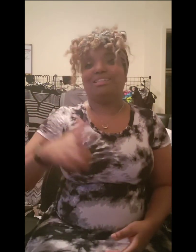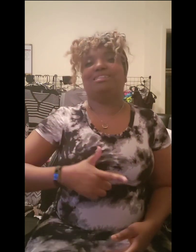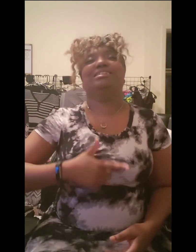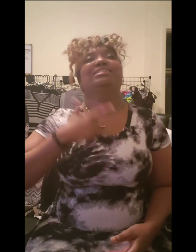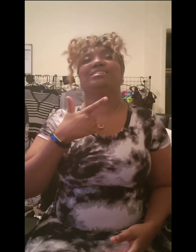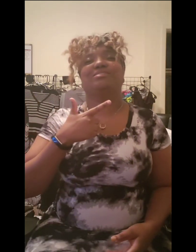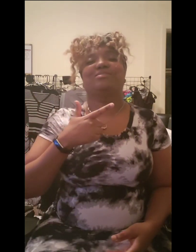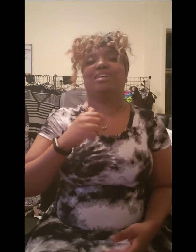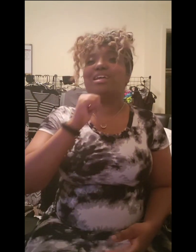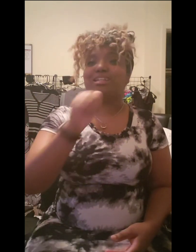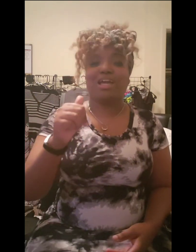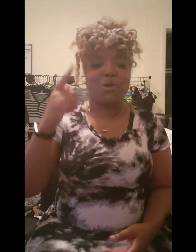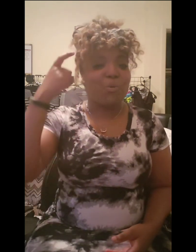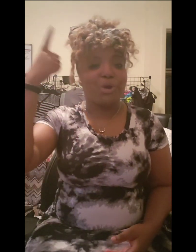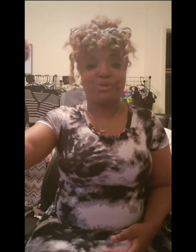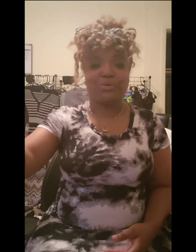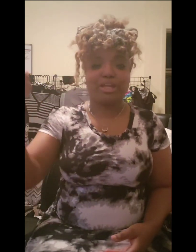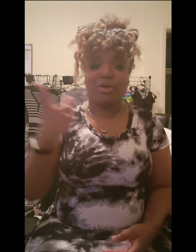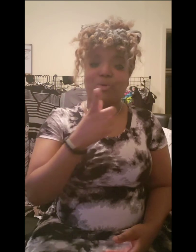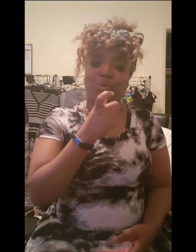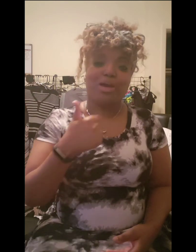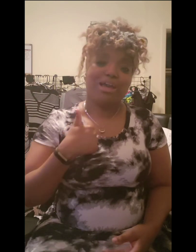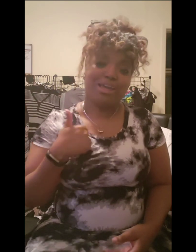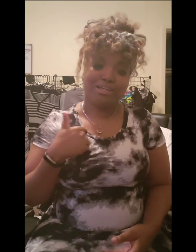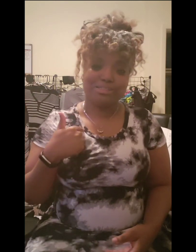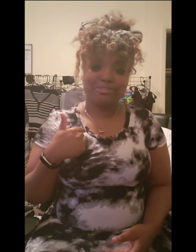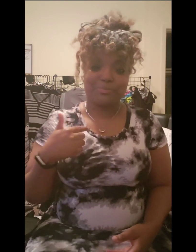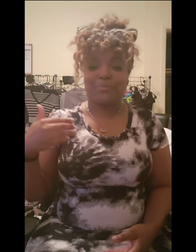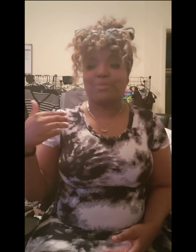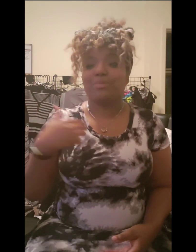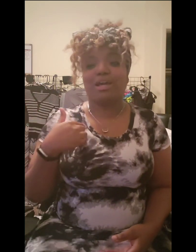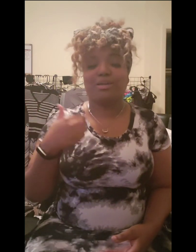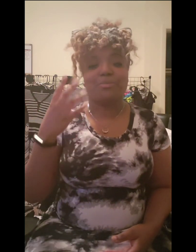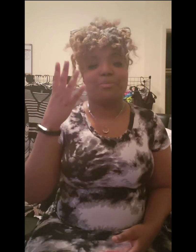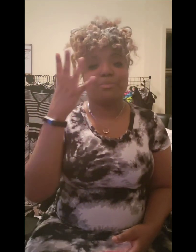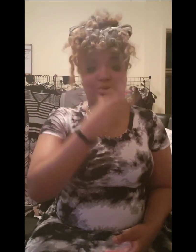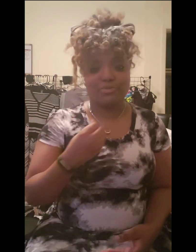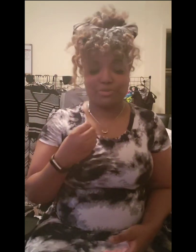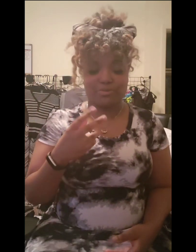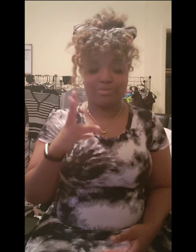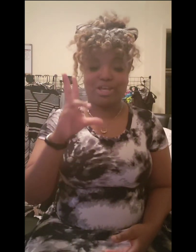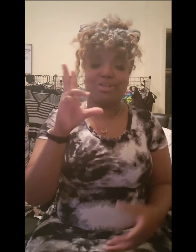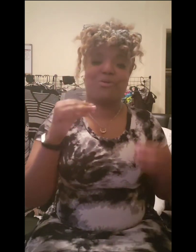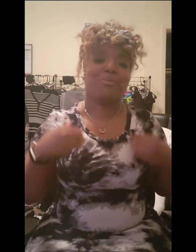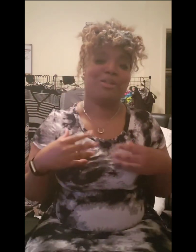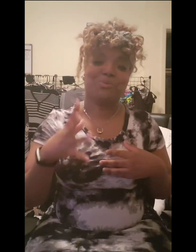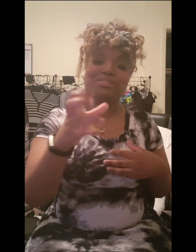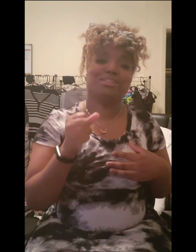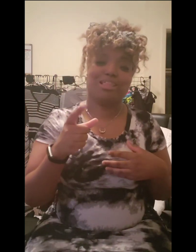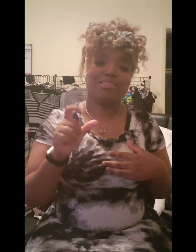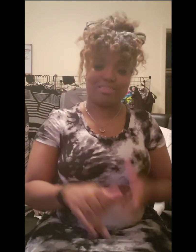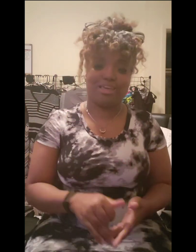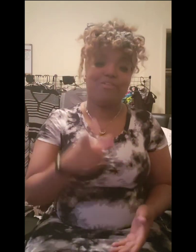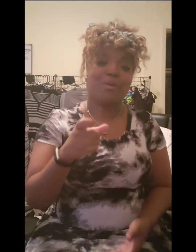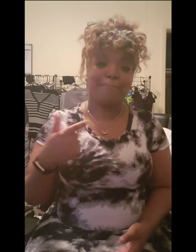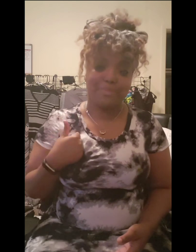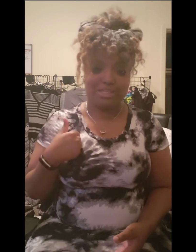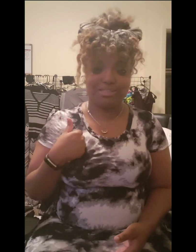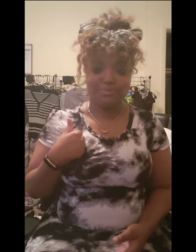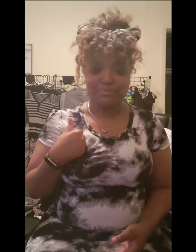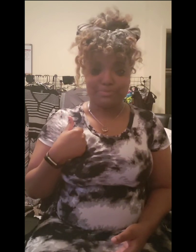me. And I'm just happy that I can live my life and not have to wonder who thinks I'm beautiful. And I don't have to worry